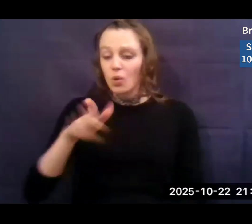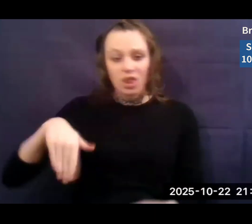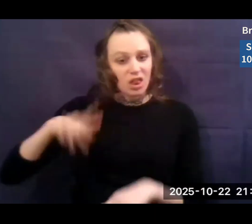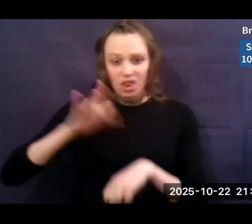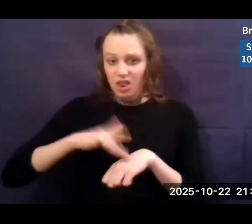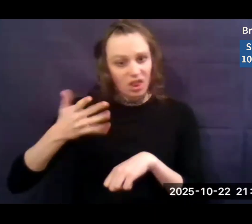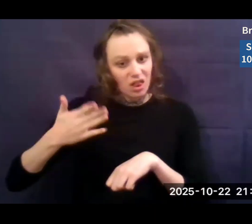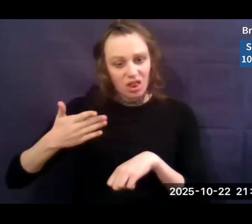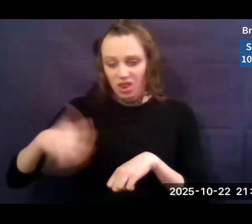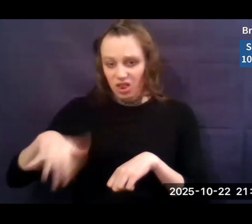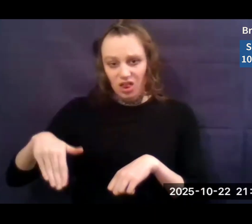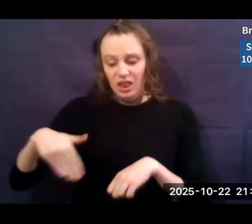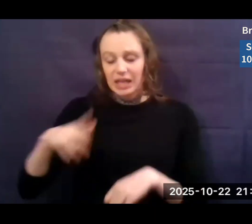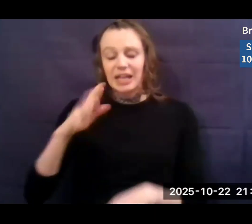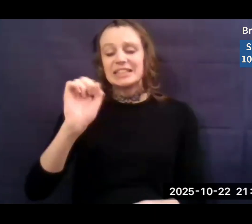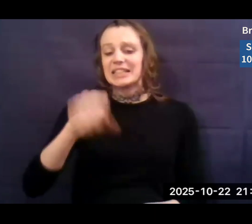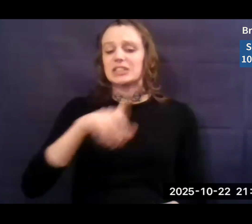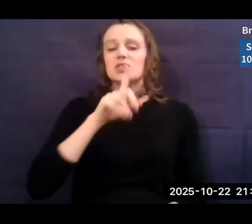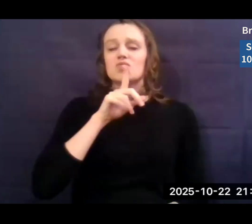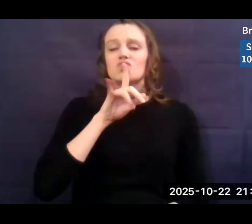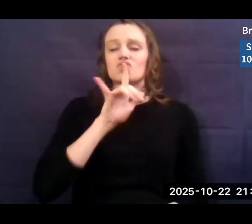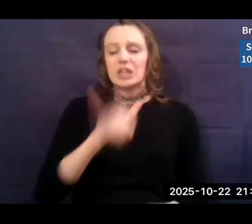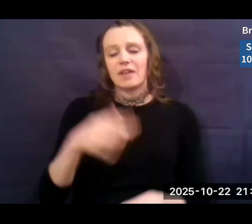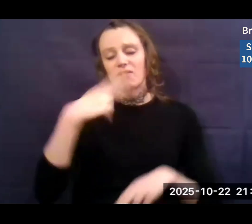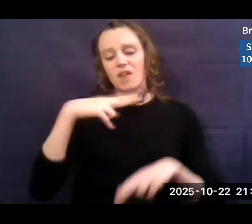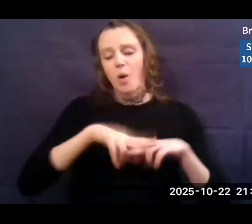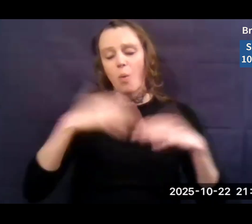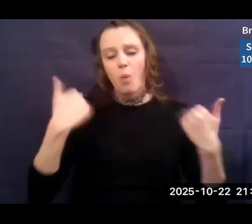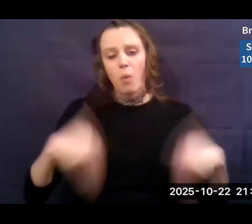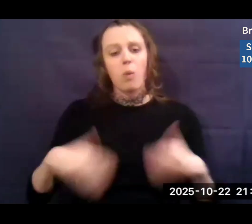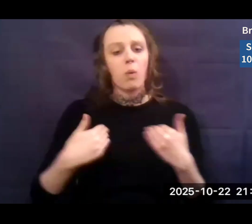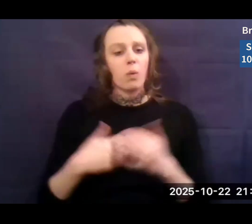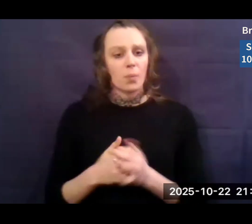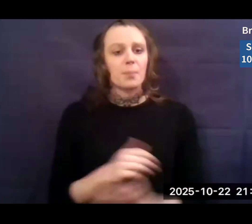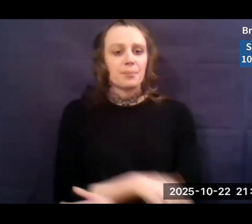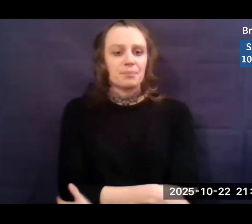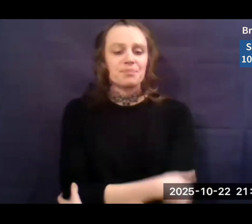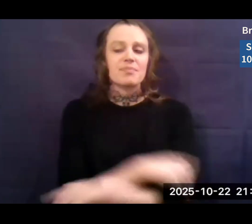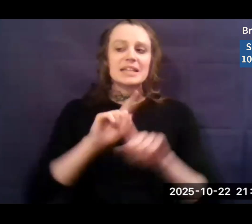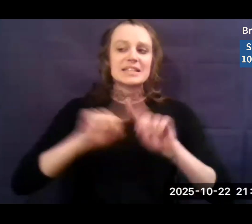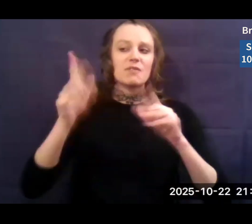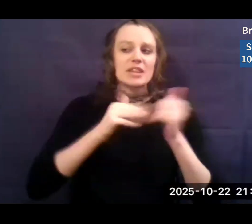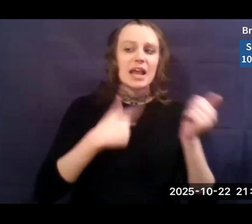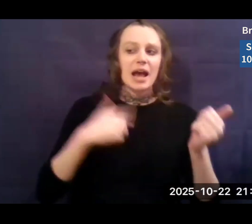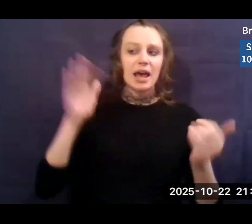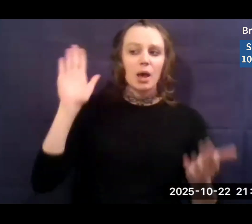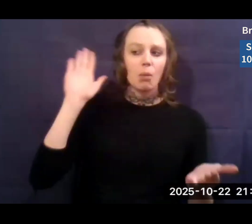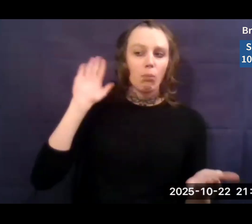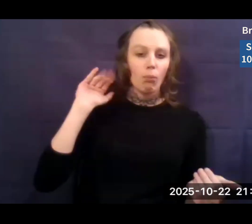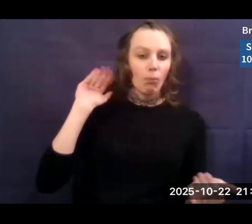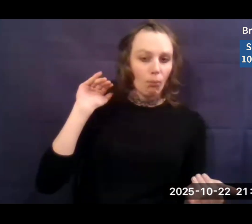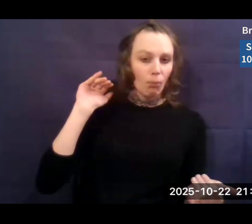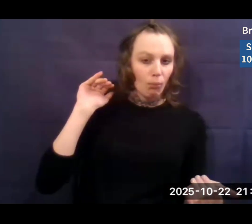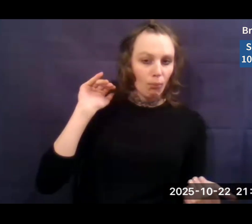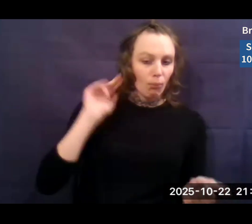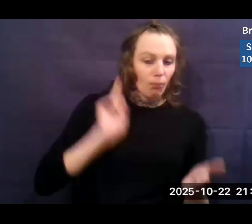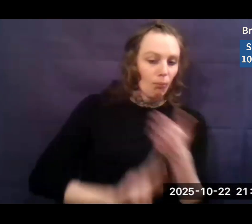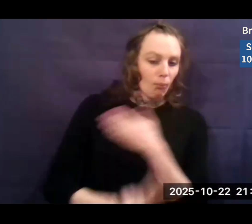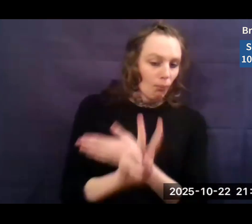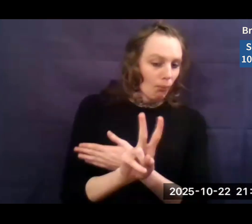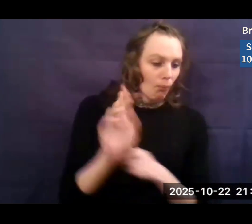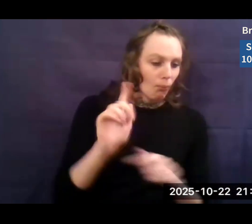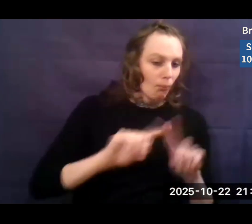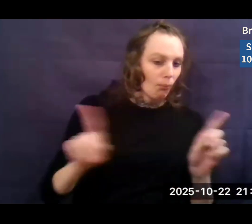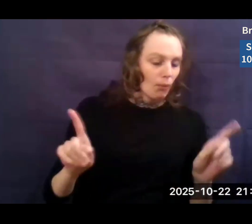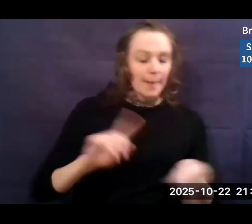fun. Um it it was different than I was expecting. But